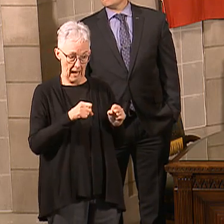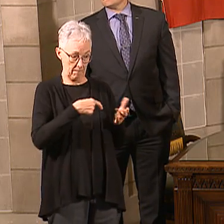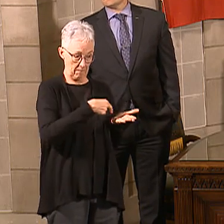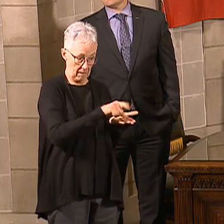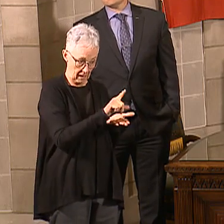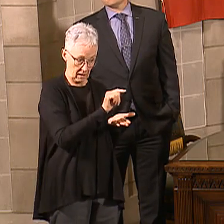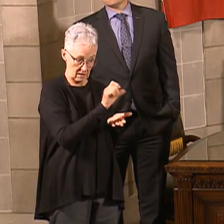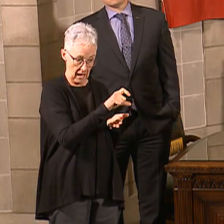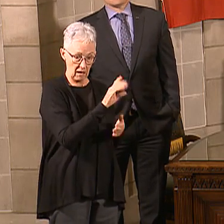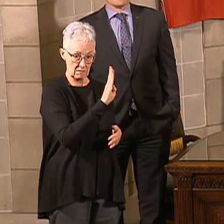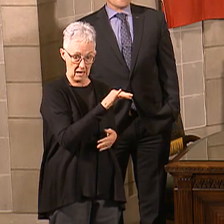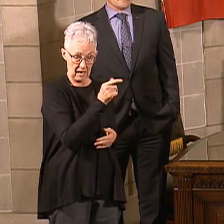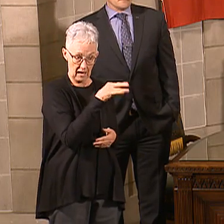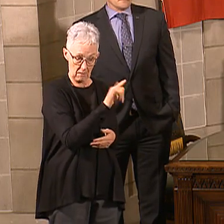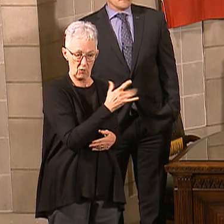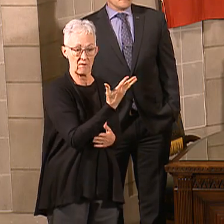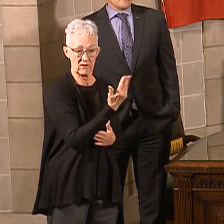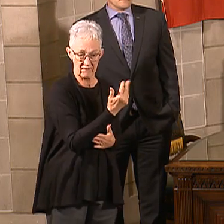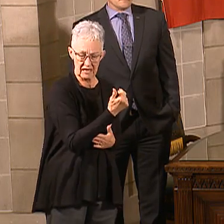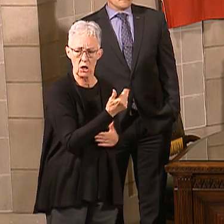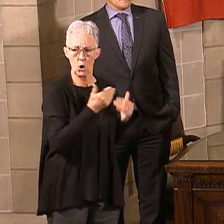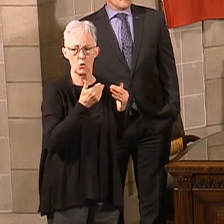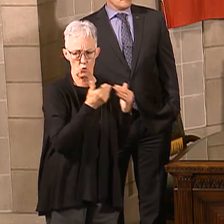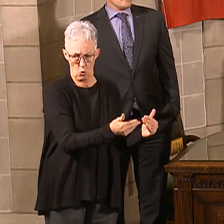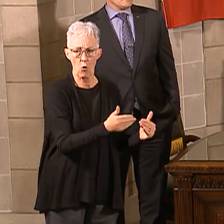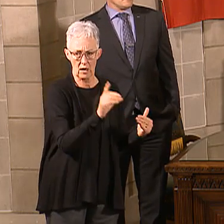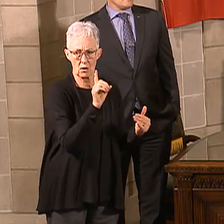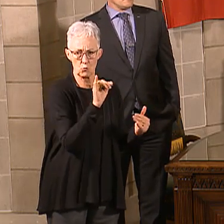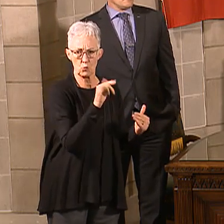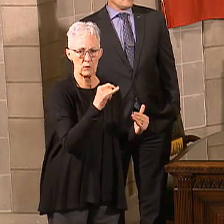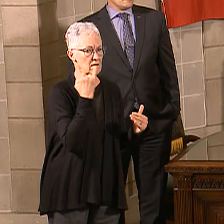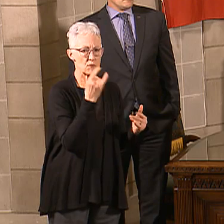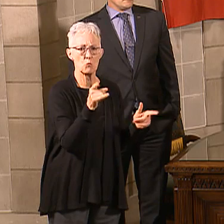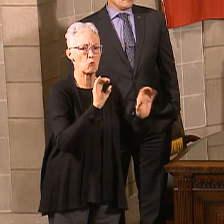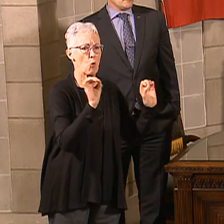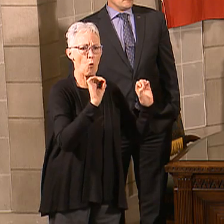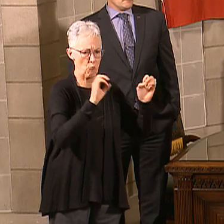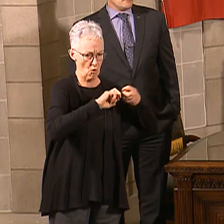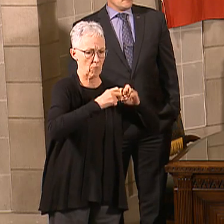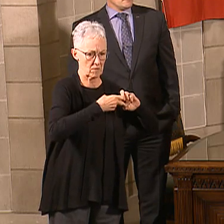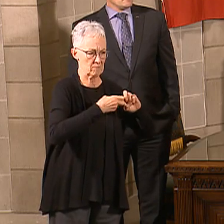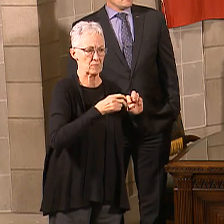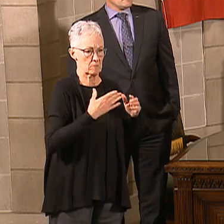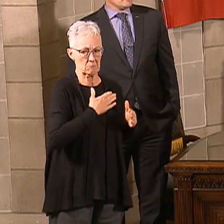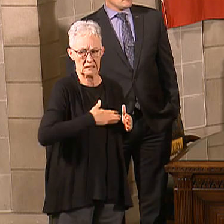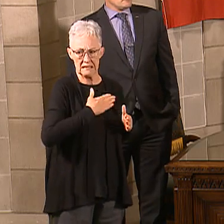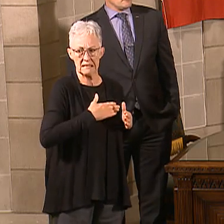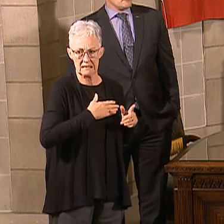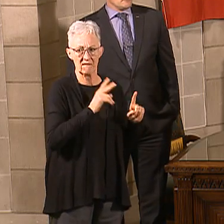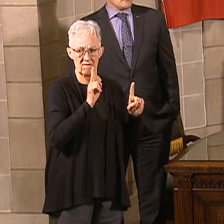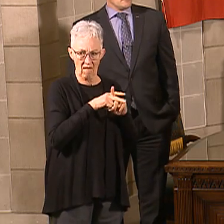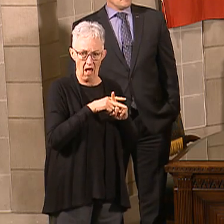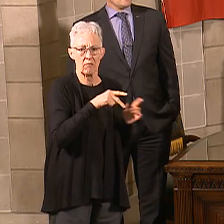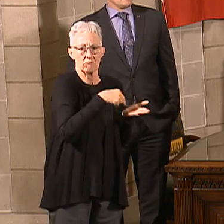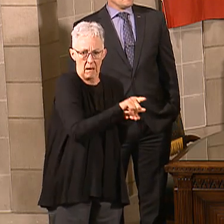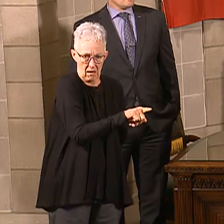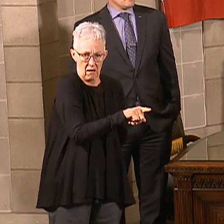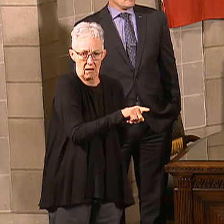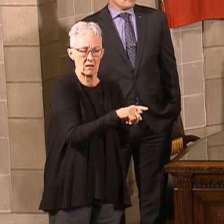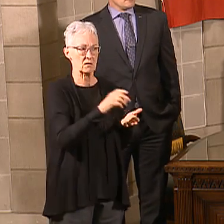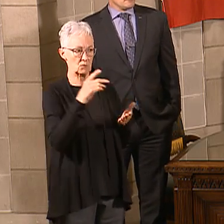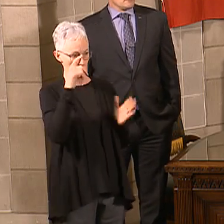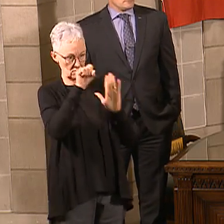one of the things that if you are not impacted by coronavirus and you can file your taxes by April 15th, that will help ensure that we have the cash flow to be able